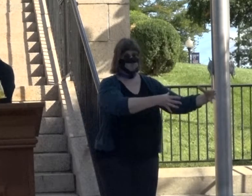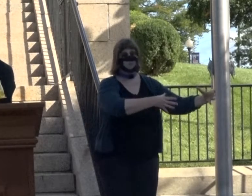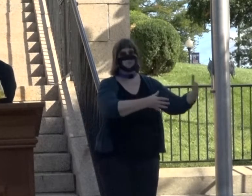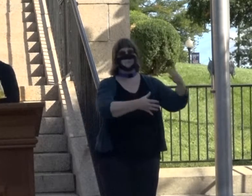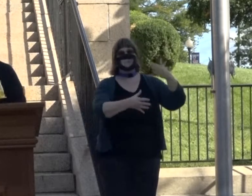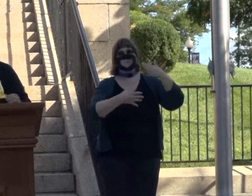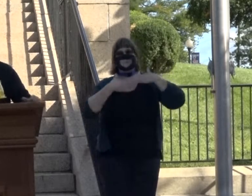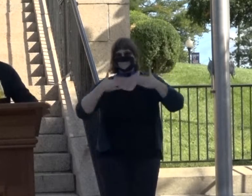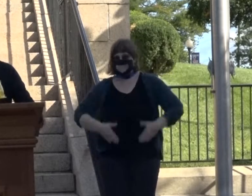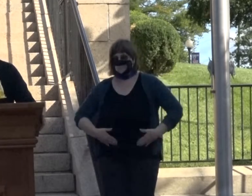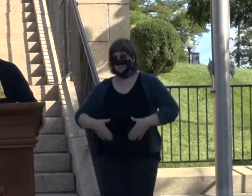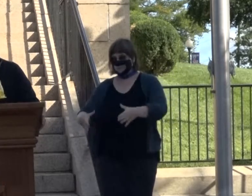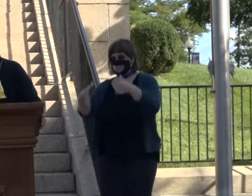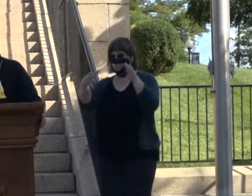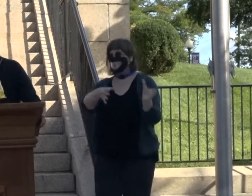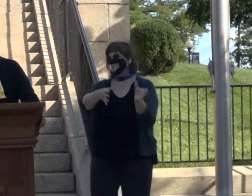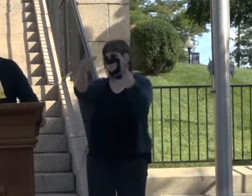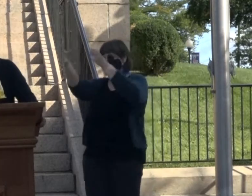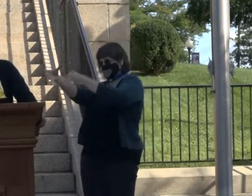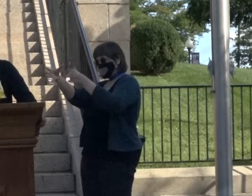yell body part to the next person.